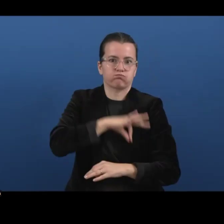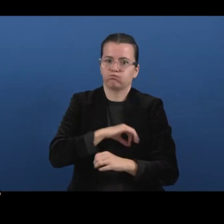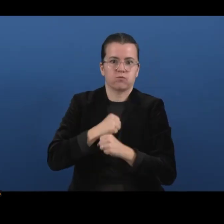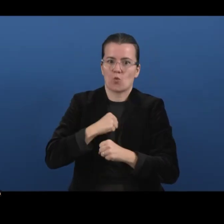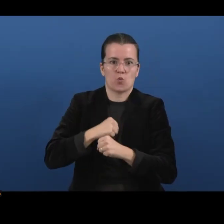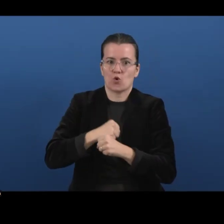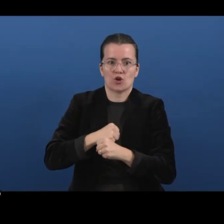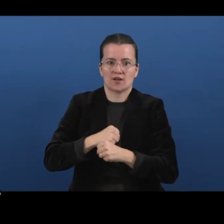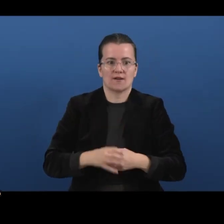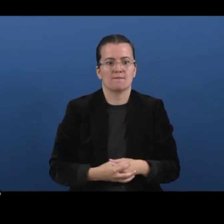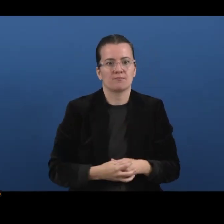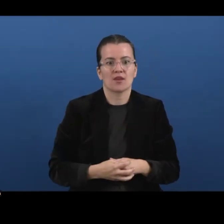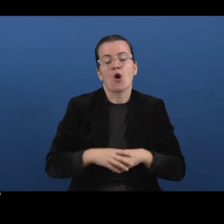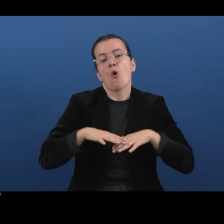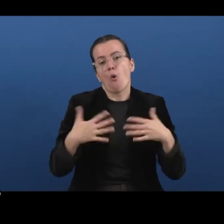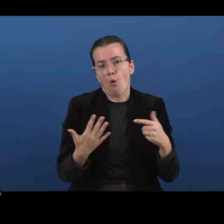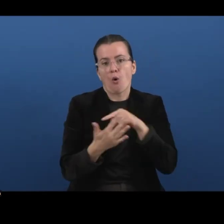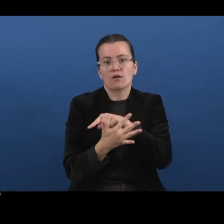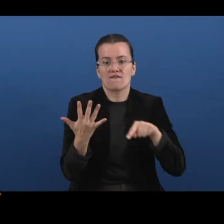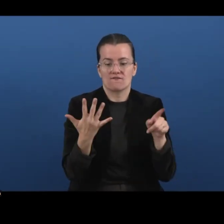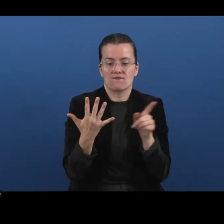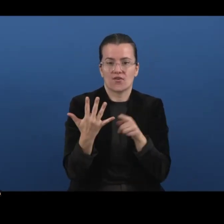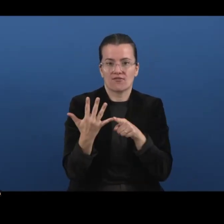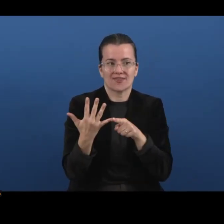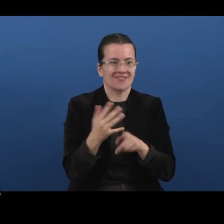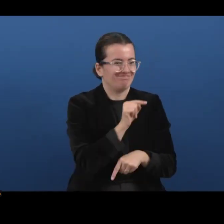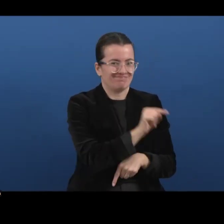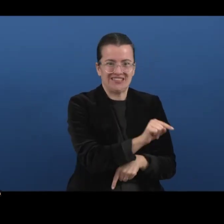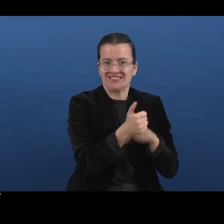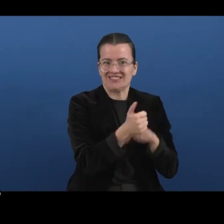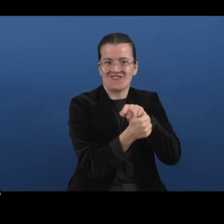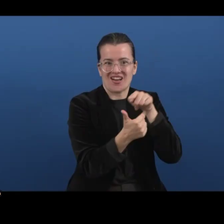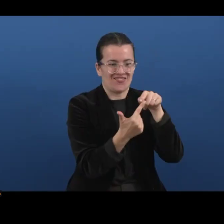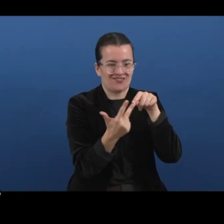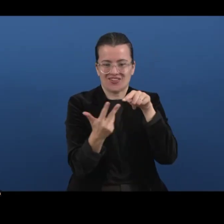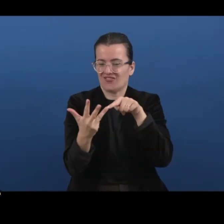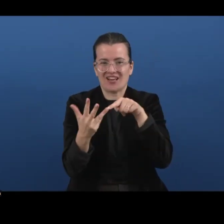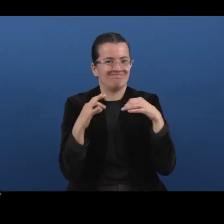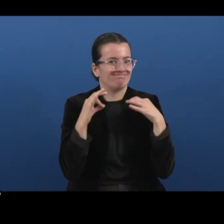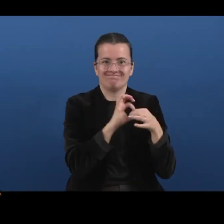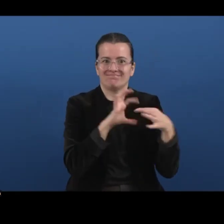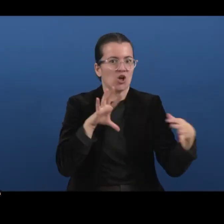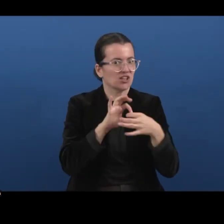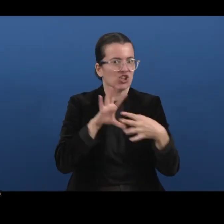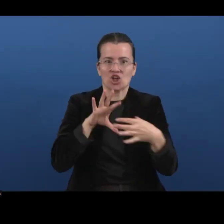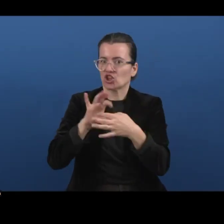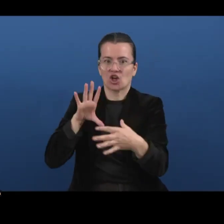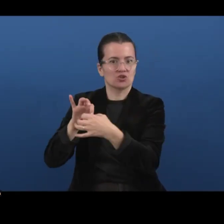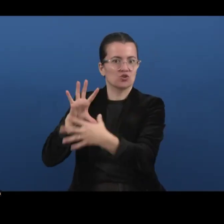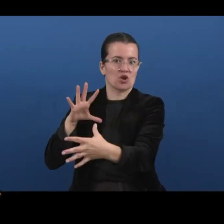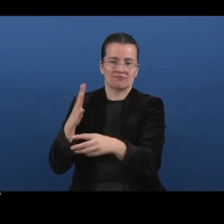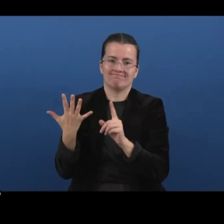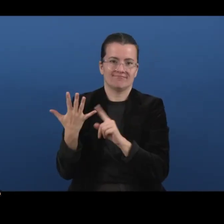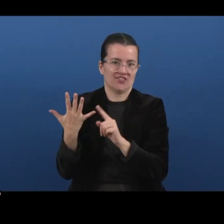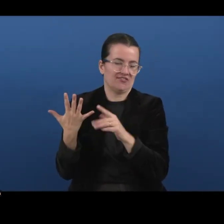given options apply to me. So we'll give it a few seconds so you can still put in your